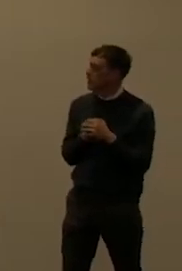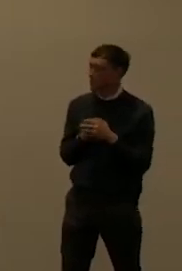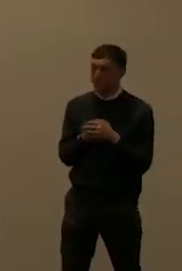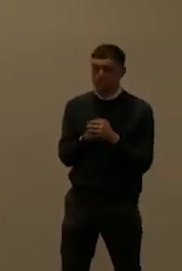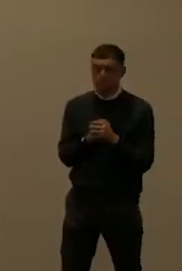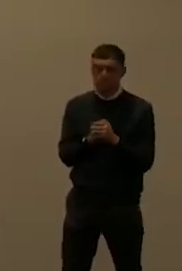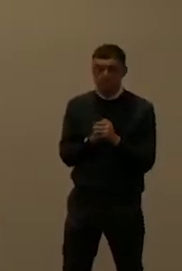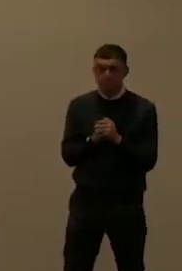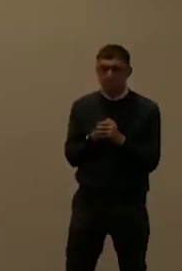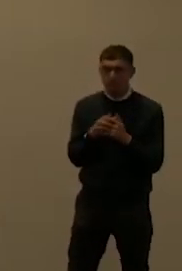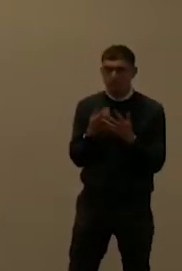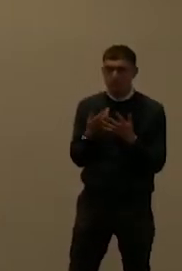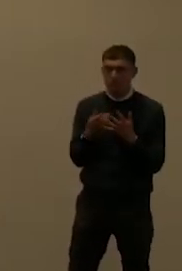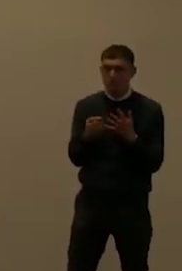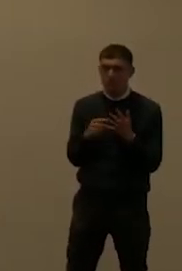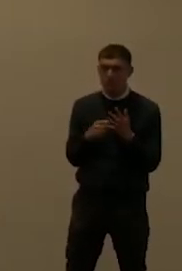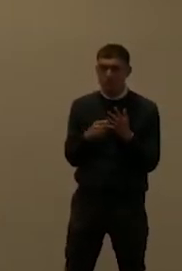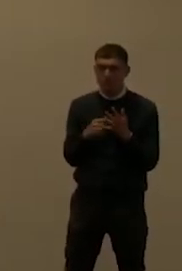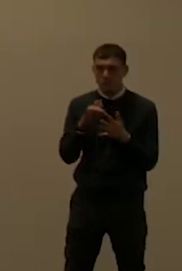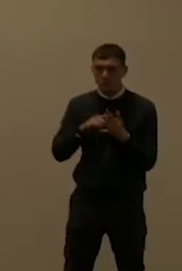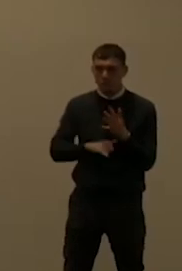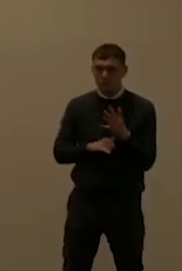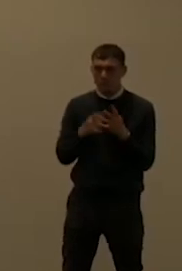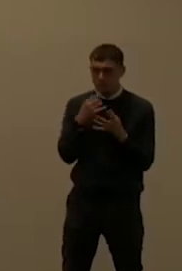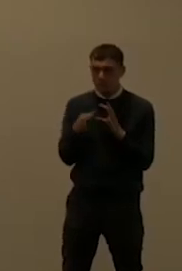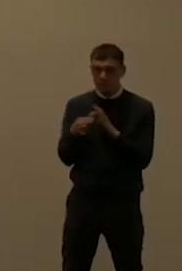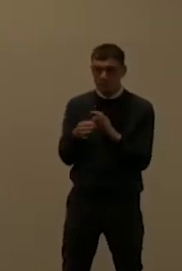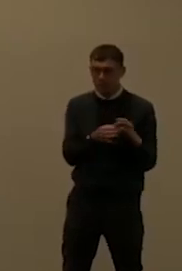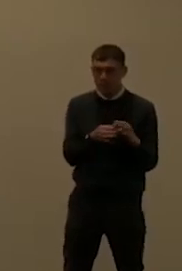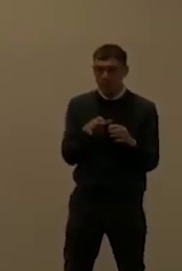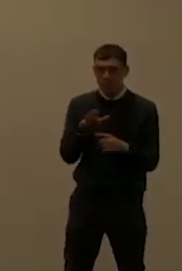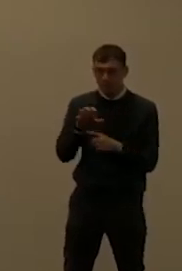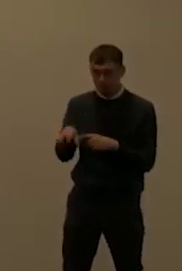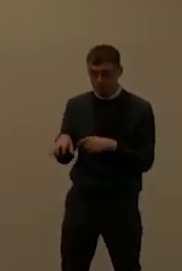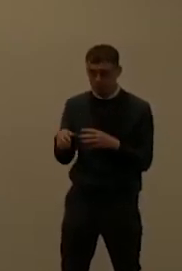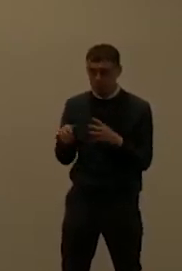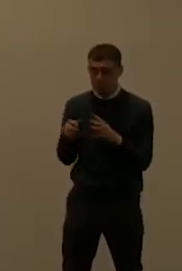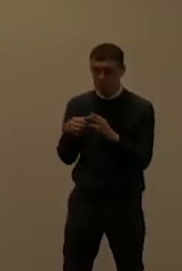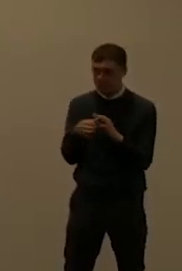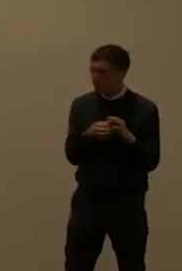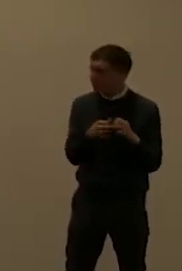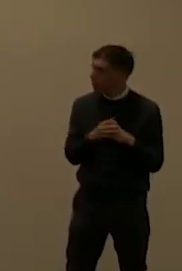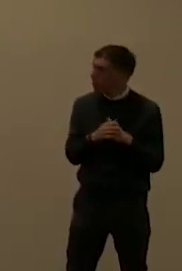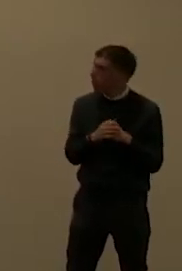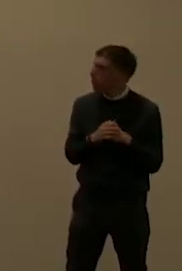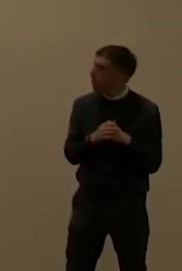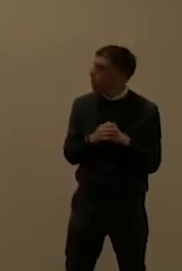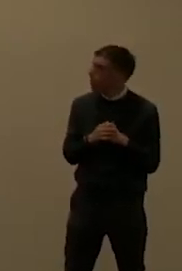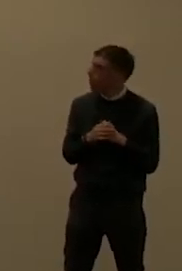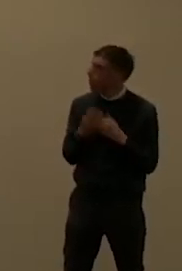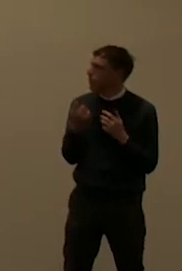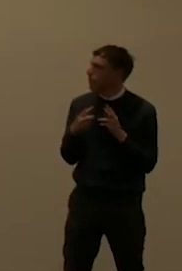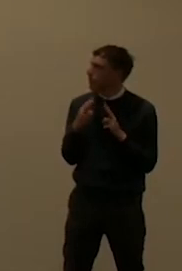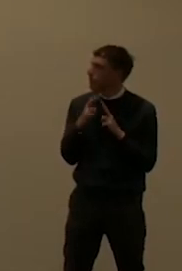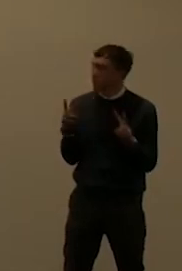networks will also provisioned over this template, and also the connection to the on-premise environment. And here you can see a visual